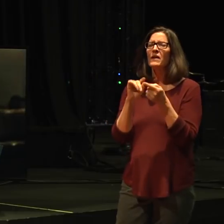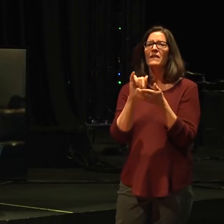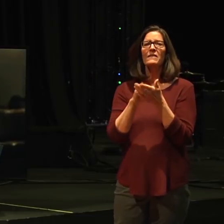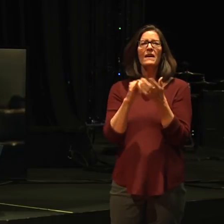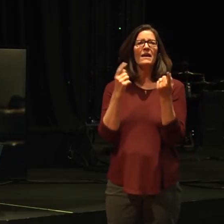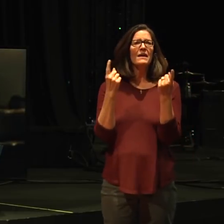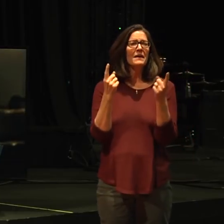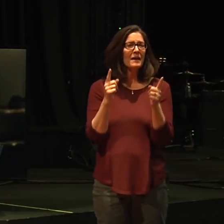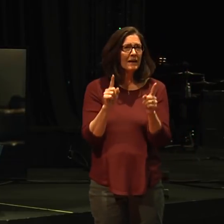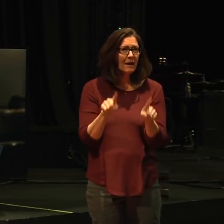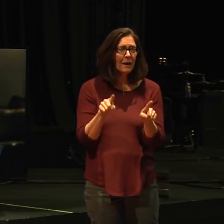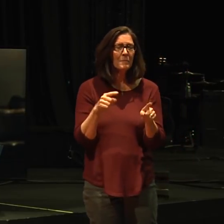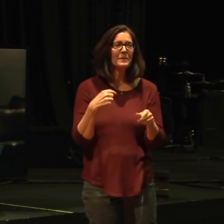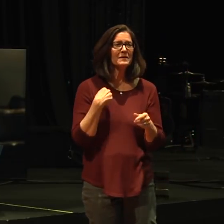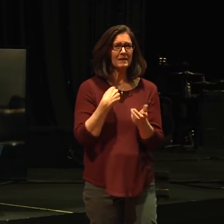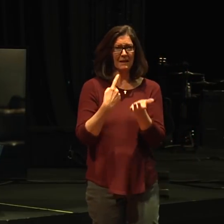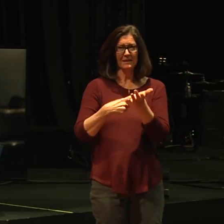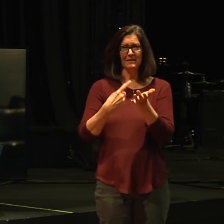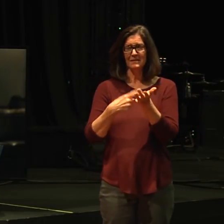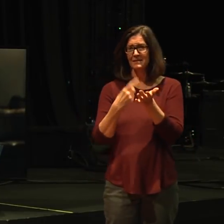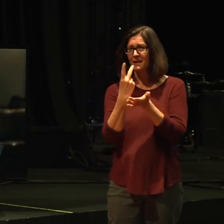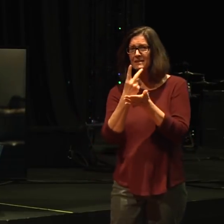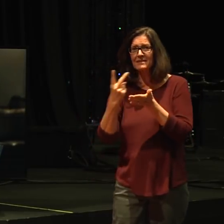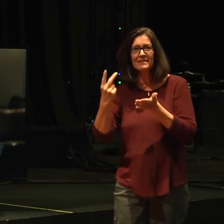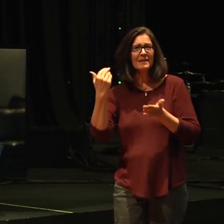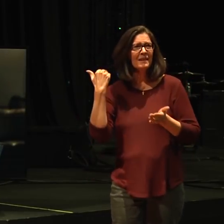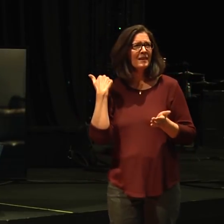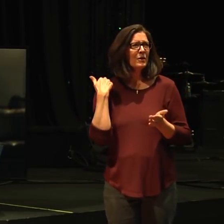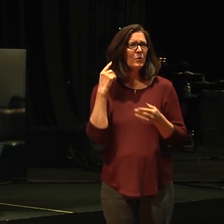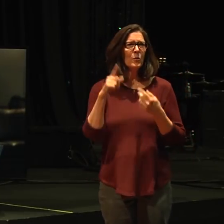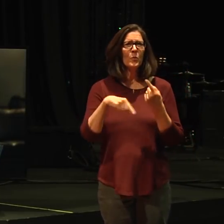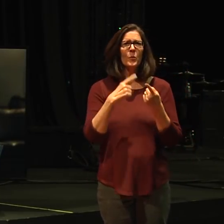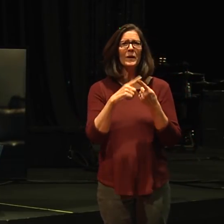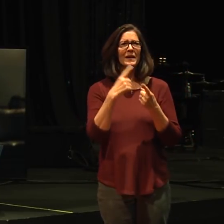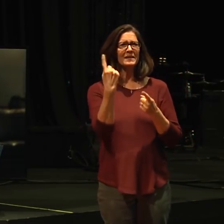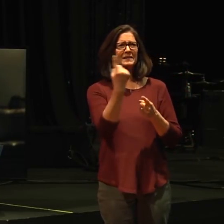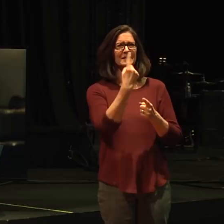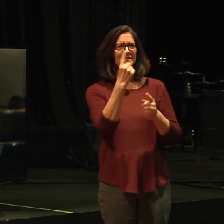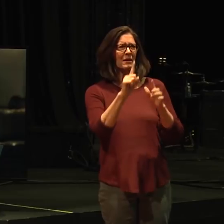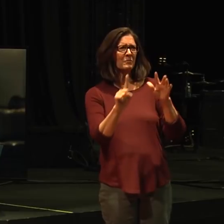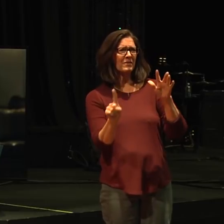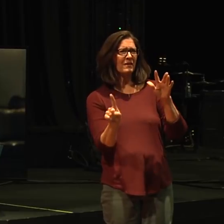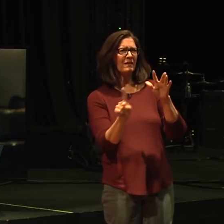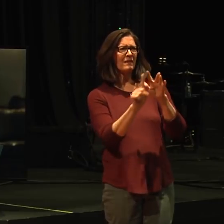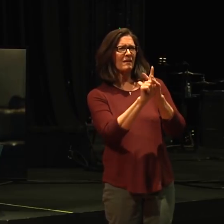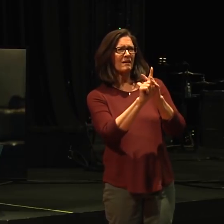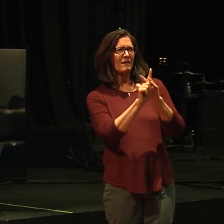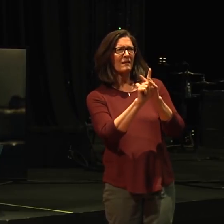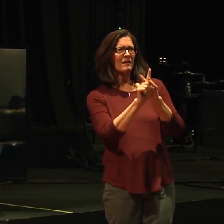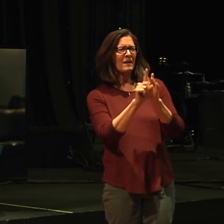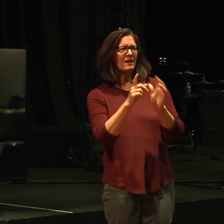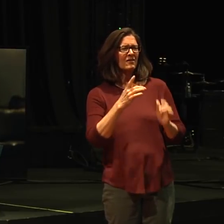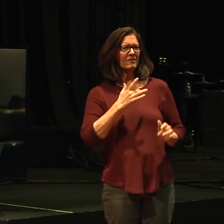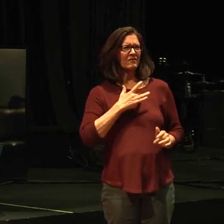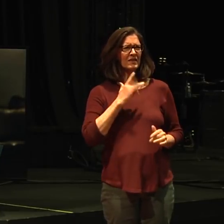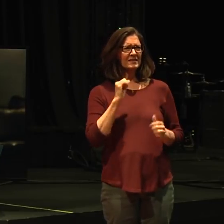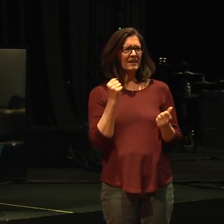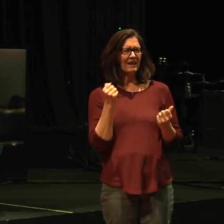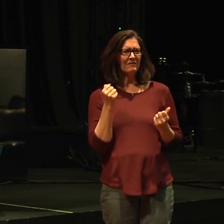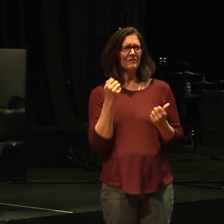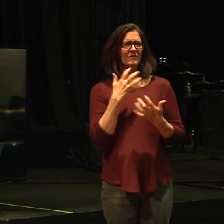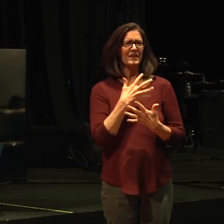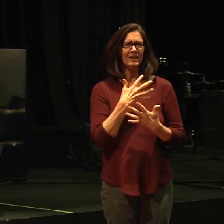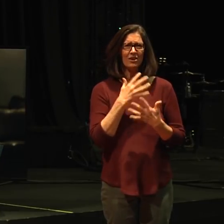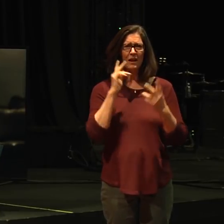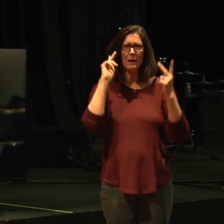about this a couple weeks ago, when something hits us, and then initially that feels like fear and panic.